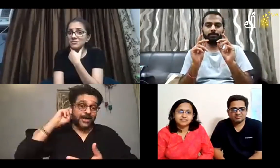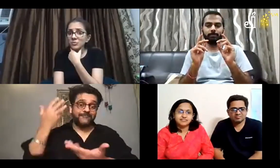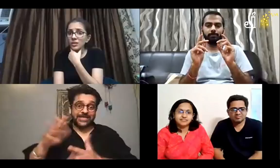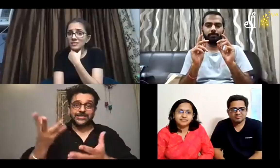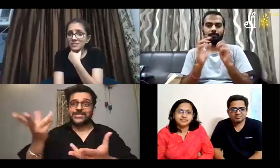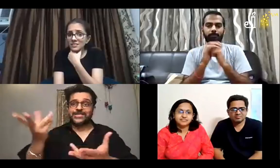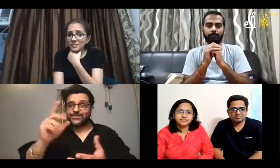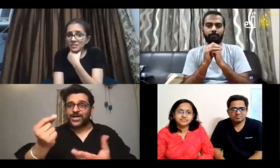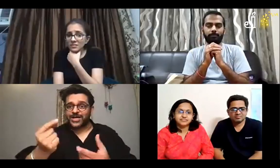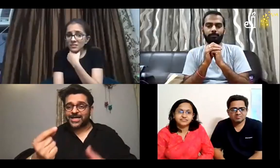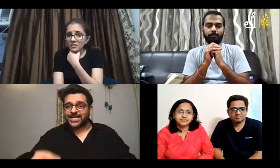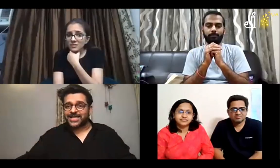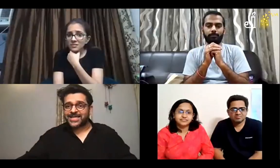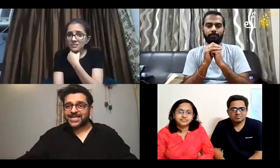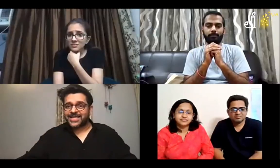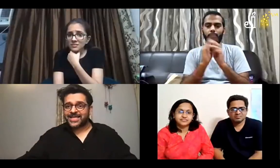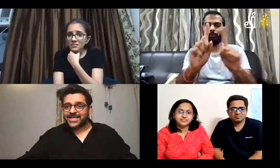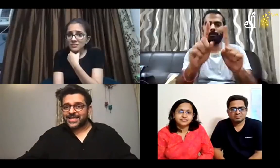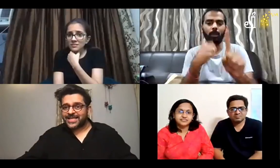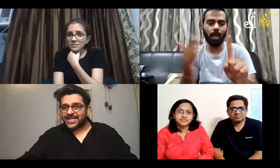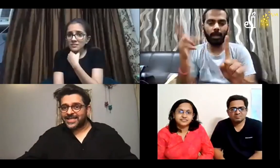Inside they feel what?